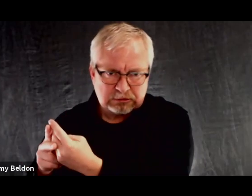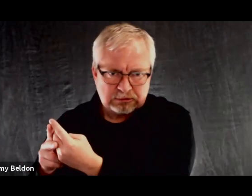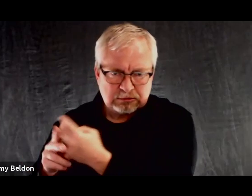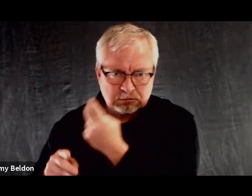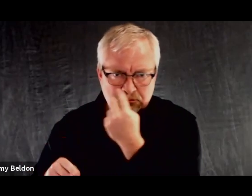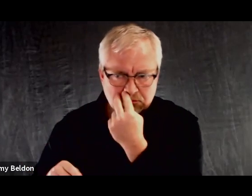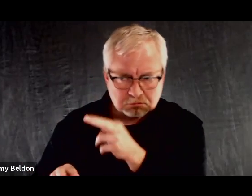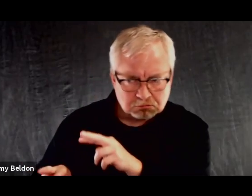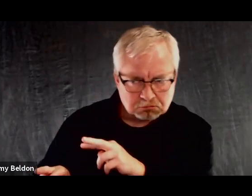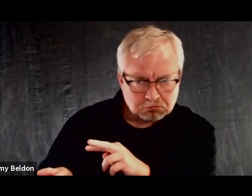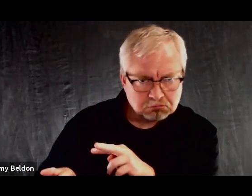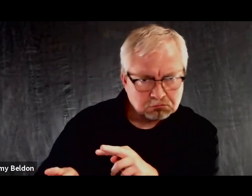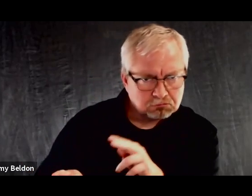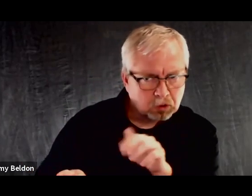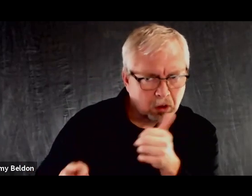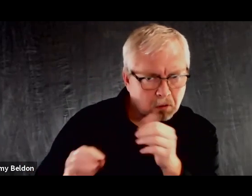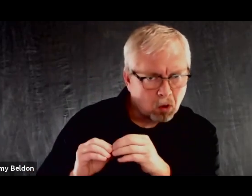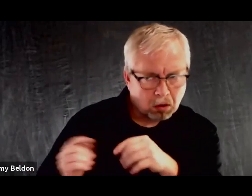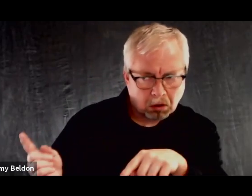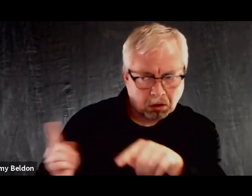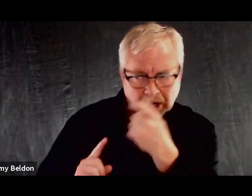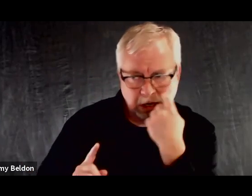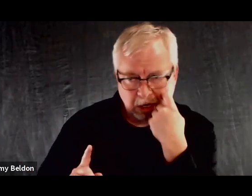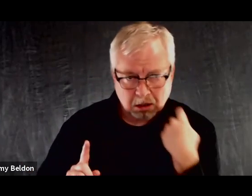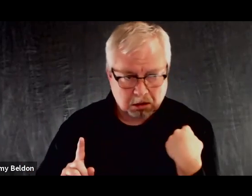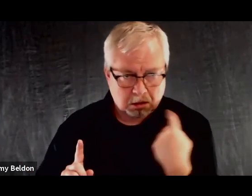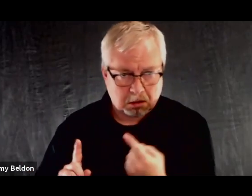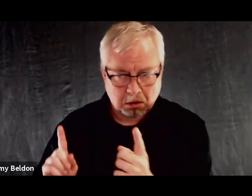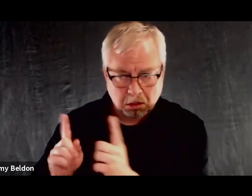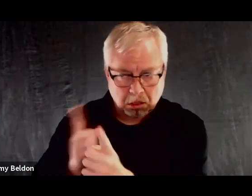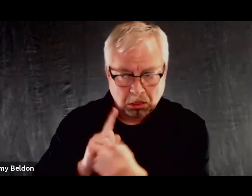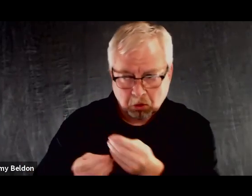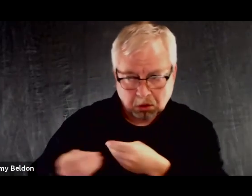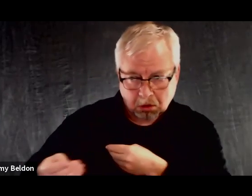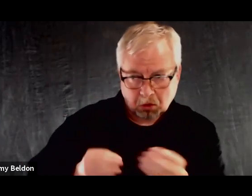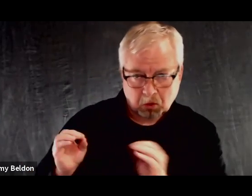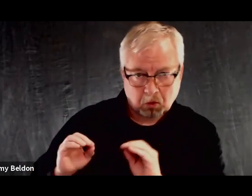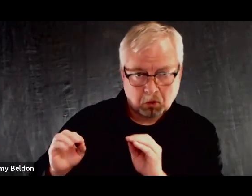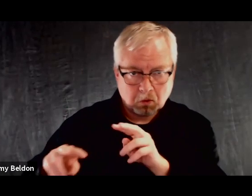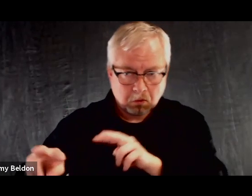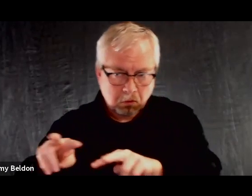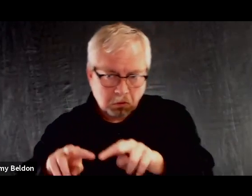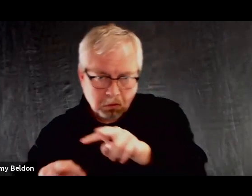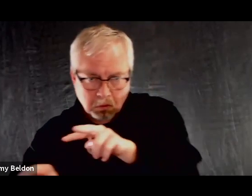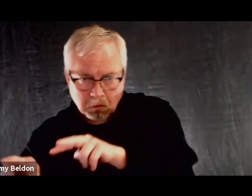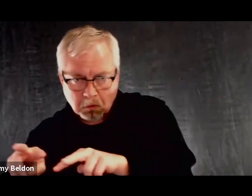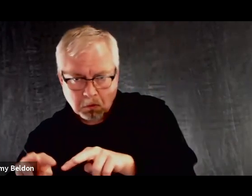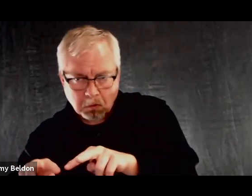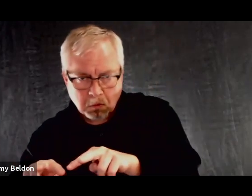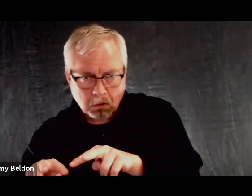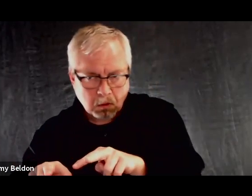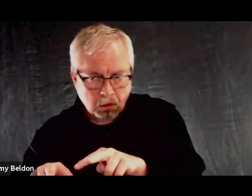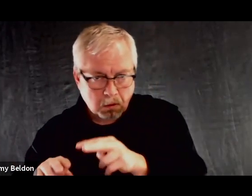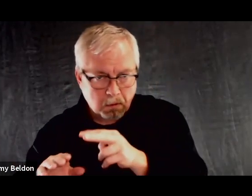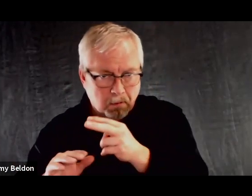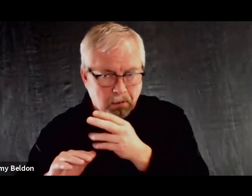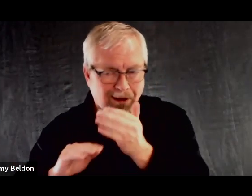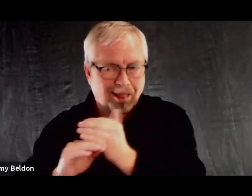interactions. It was just a priority to try to further prevent the spread, and the enhanced infection